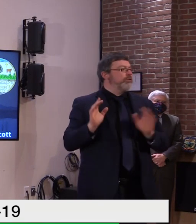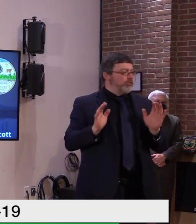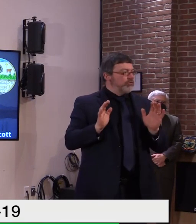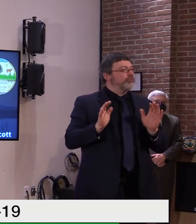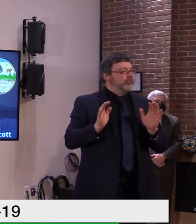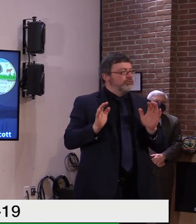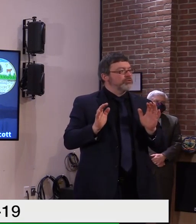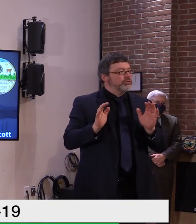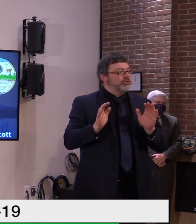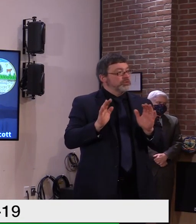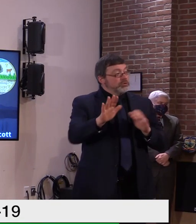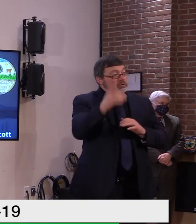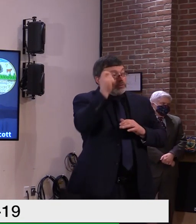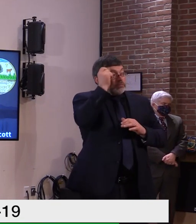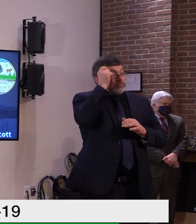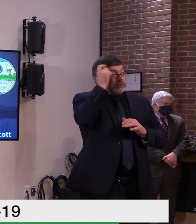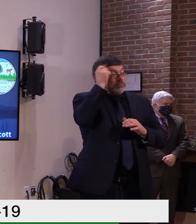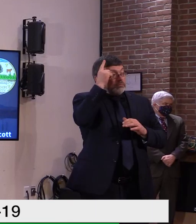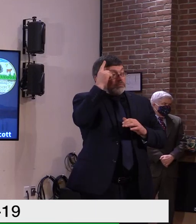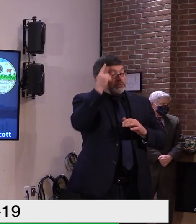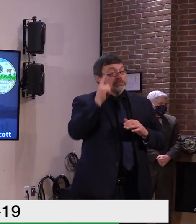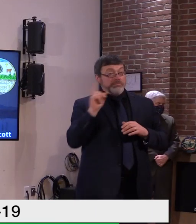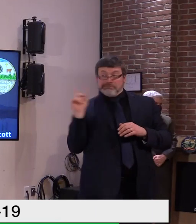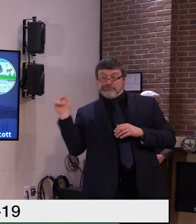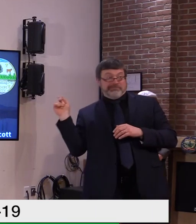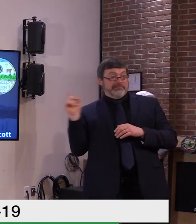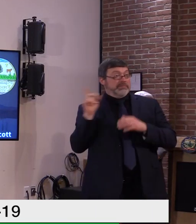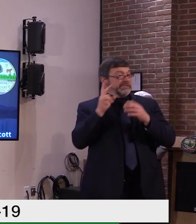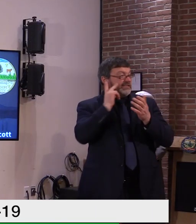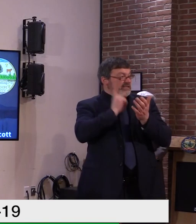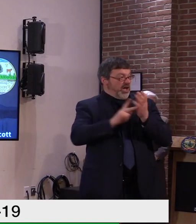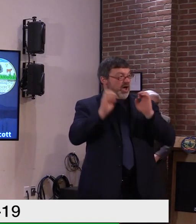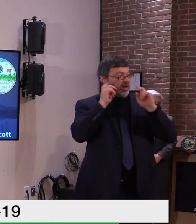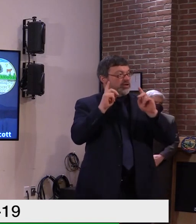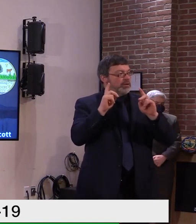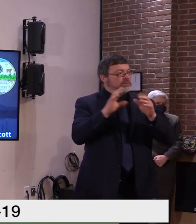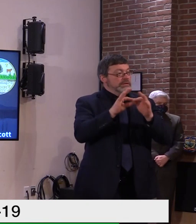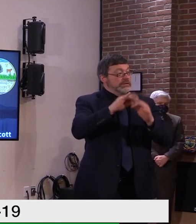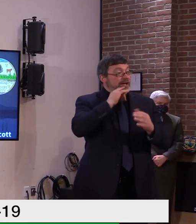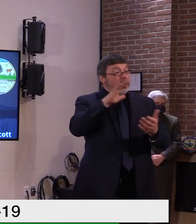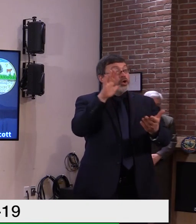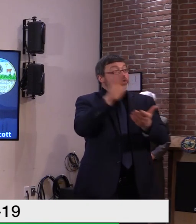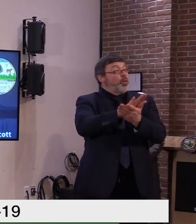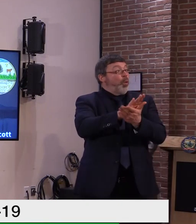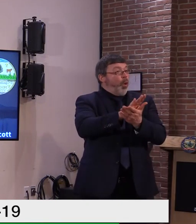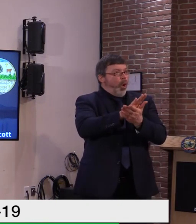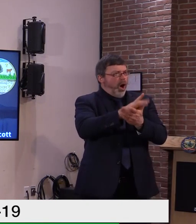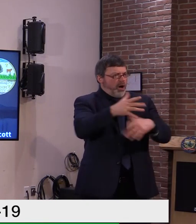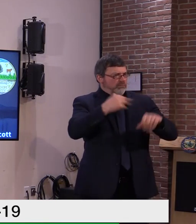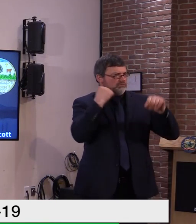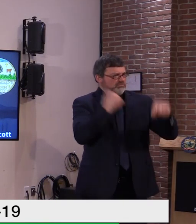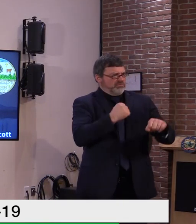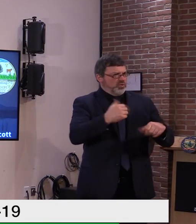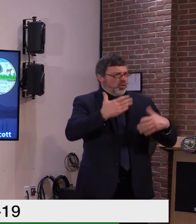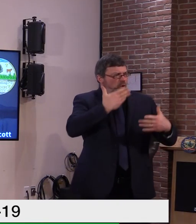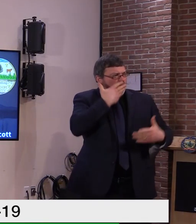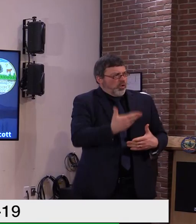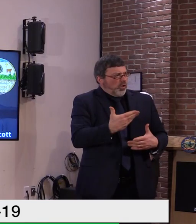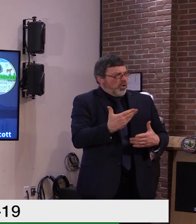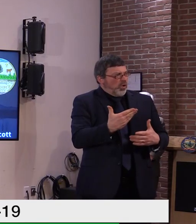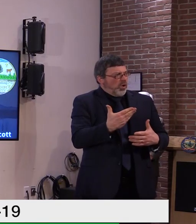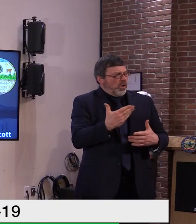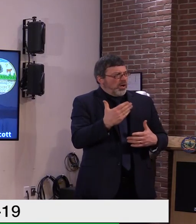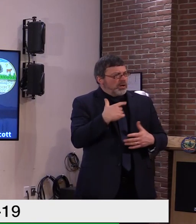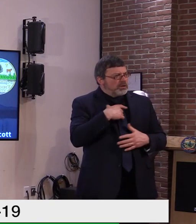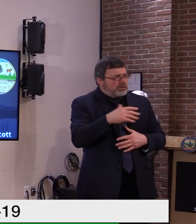cases in schools have been the exception, not the rule, and these are not driving outbreaks. Our effort